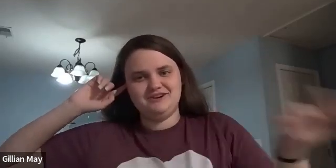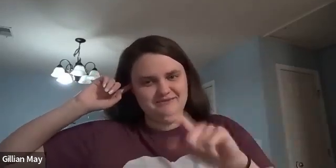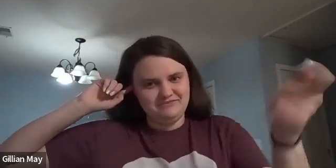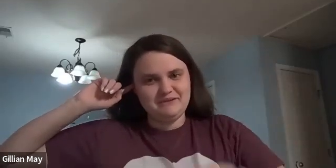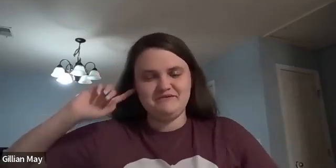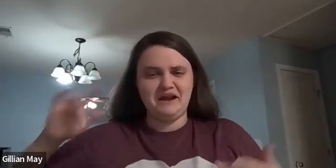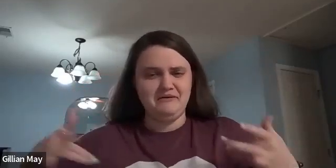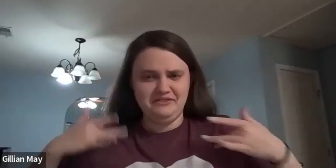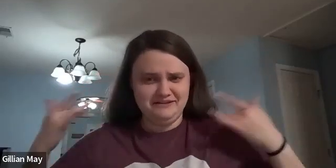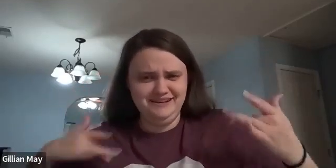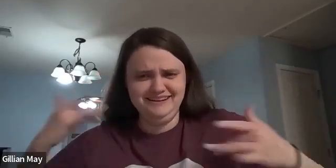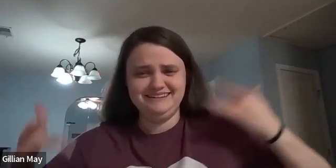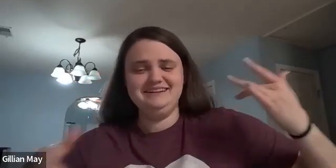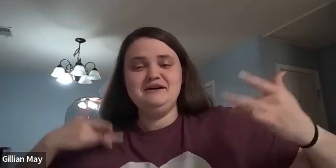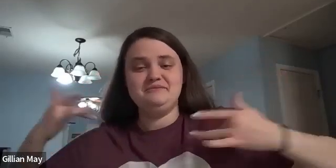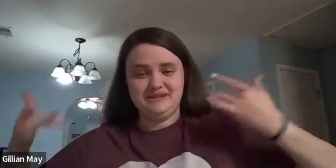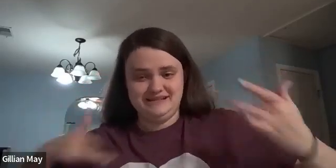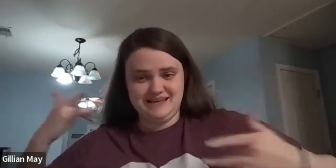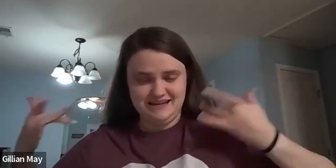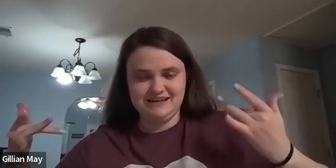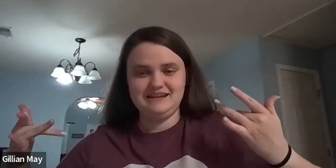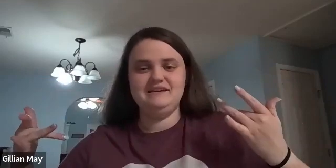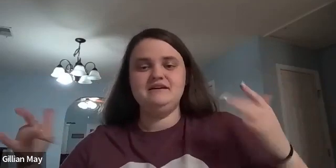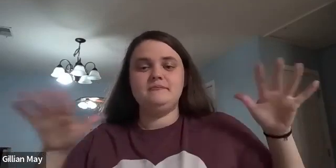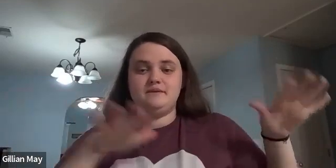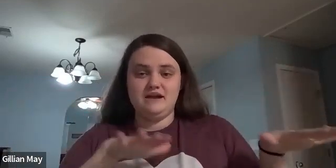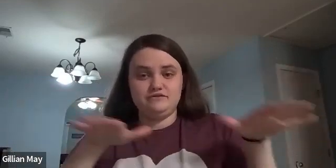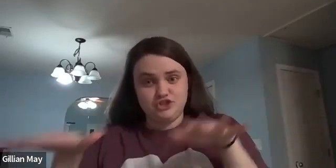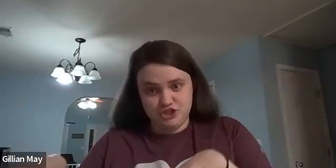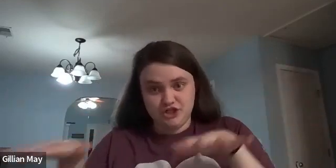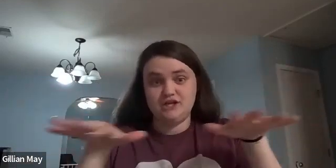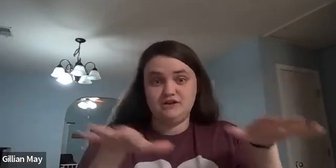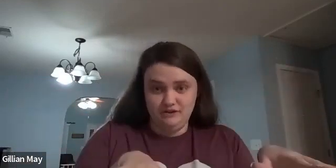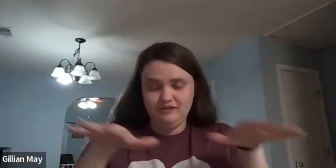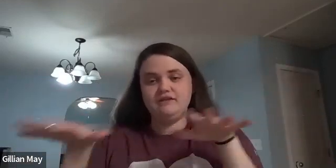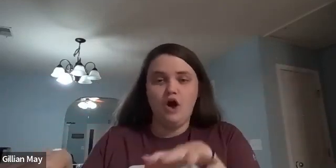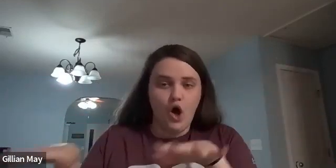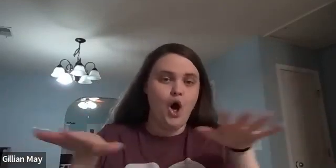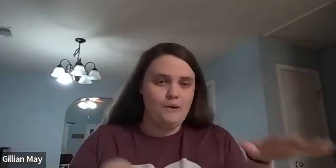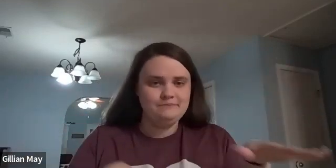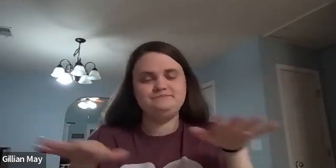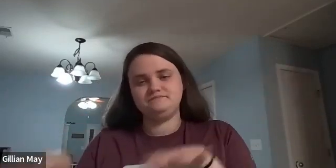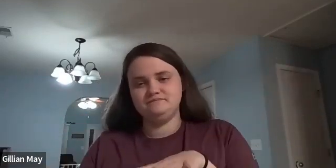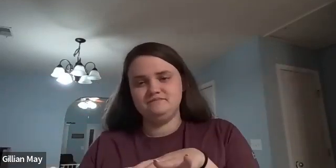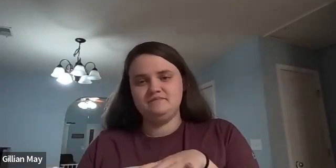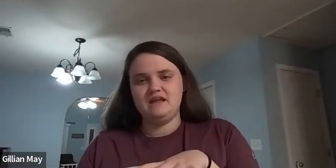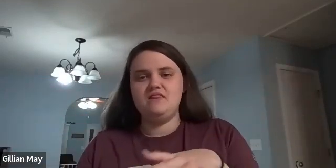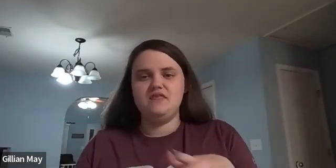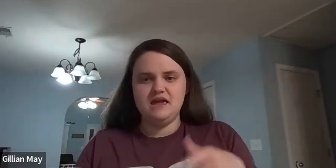try to flip every now and then. But excited. And we have chill, calm. And then